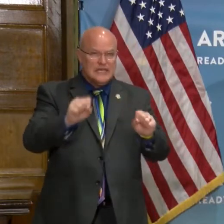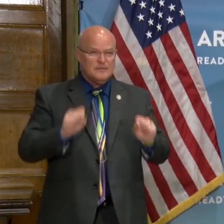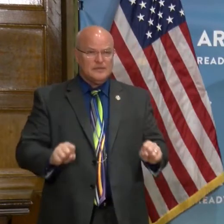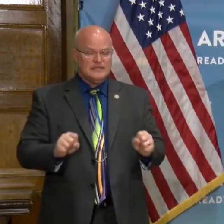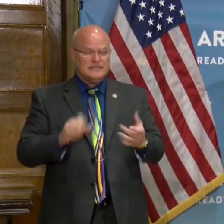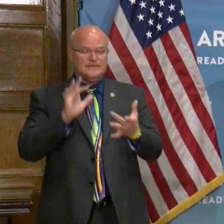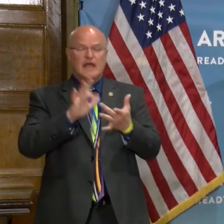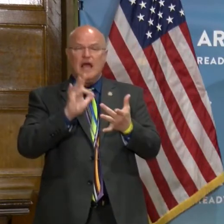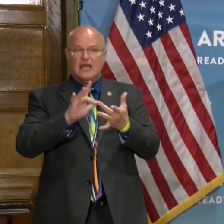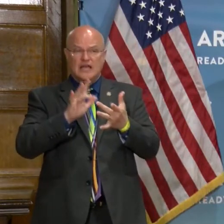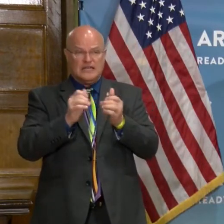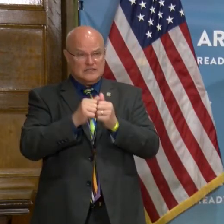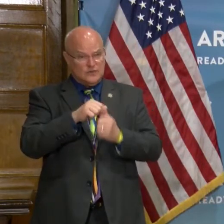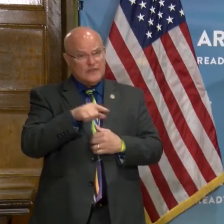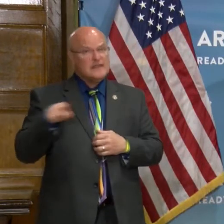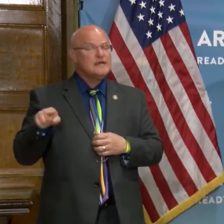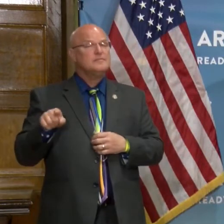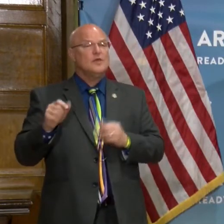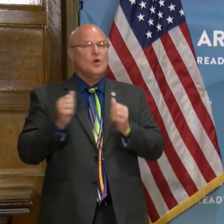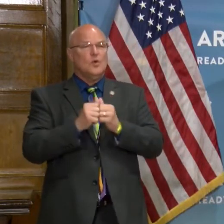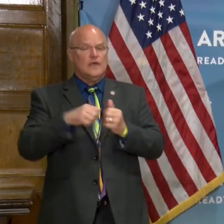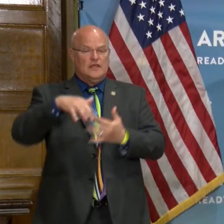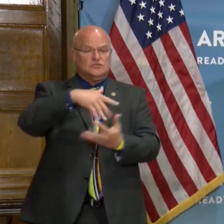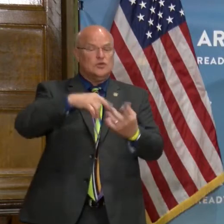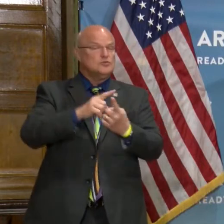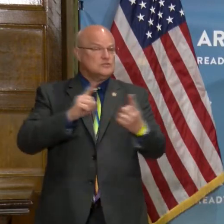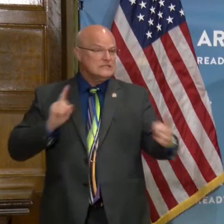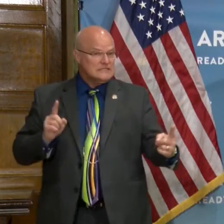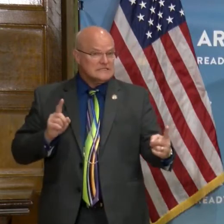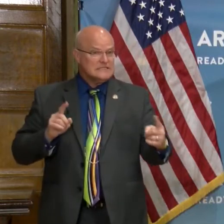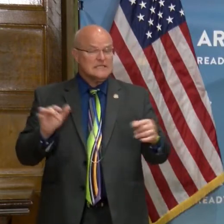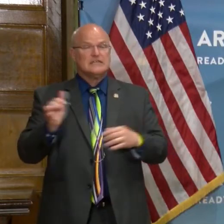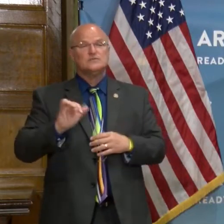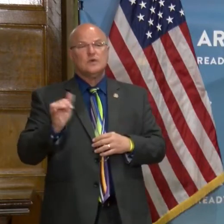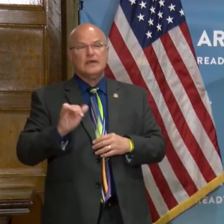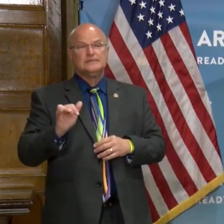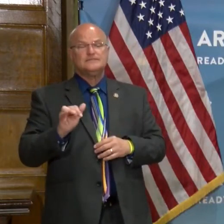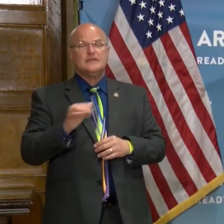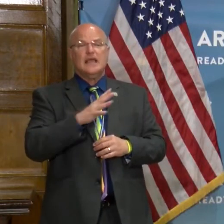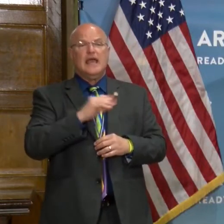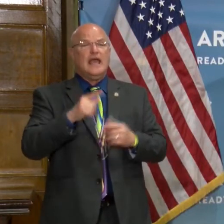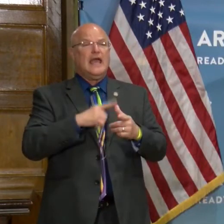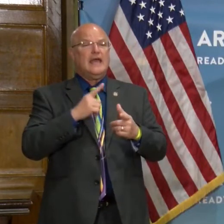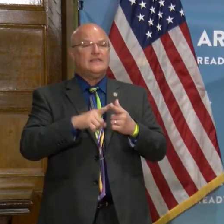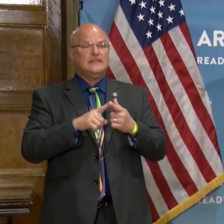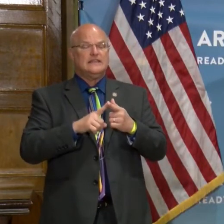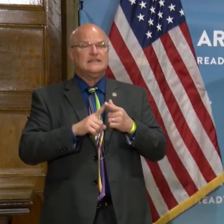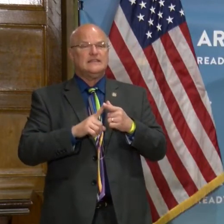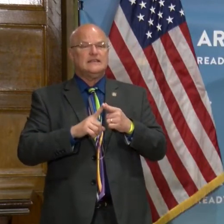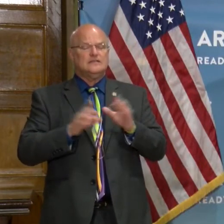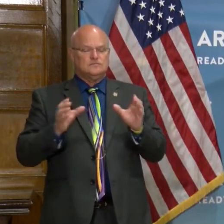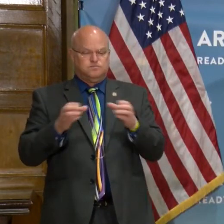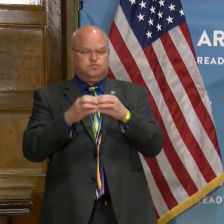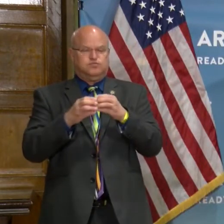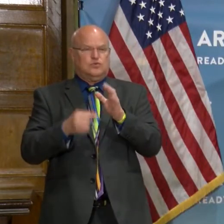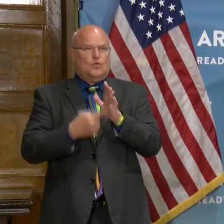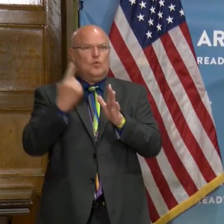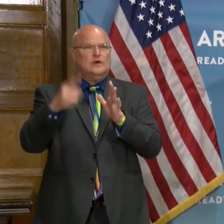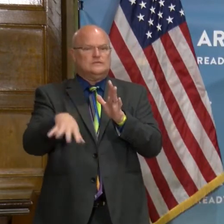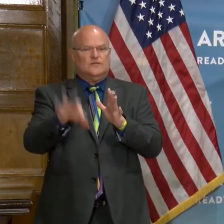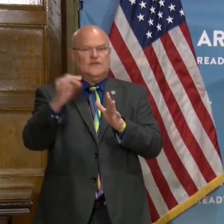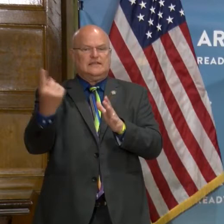our contacts with them, with our social distancing as well, and then the isolation and treatment once